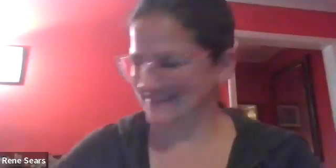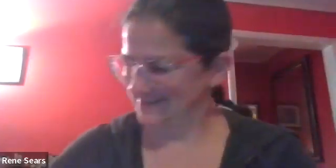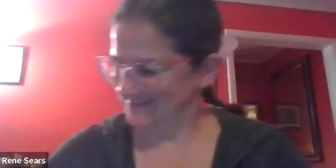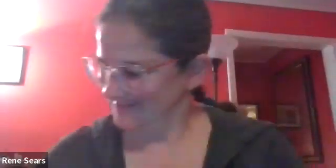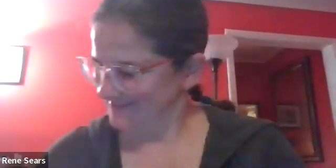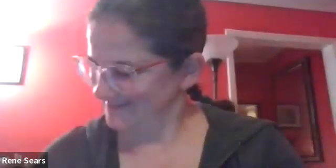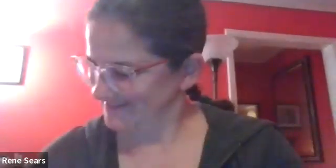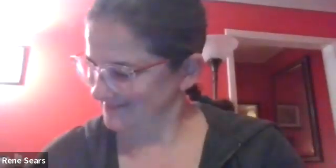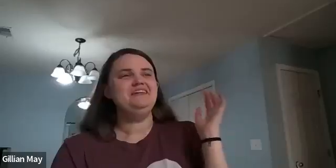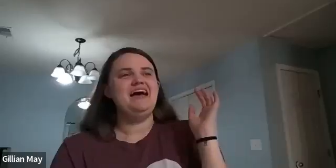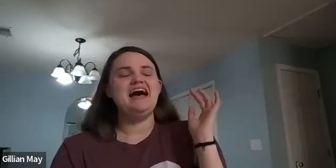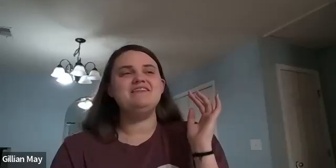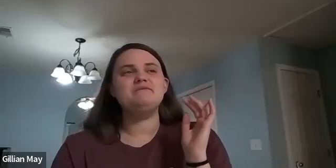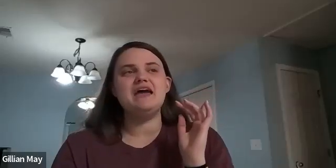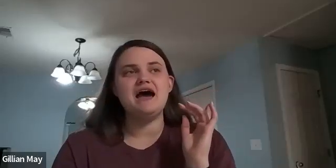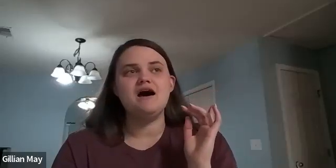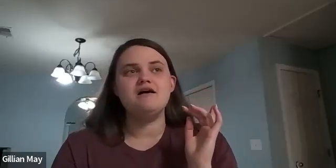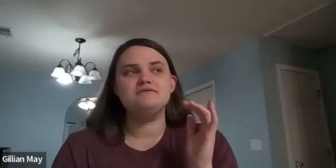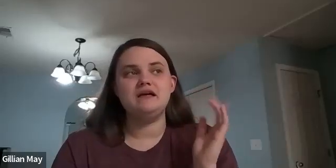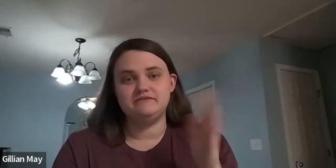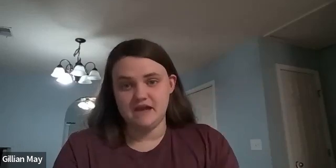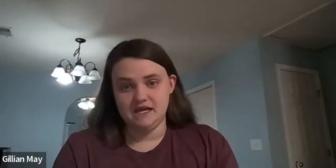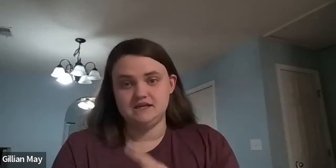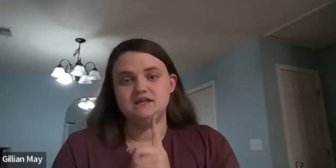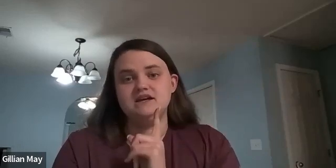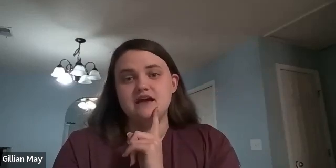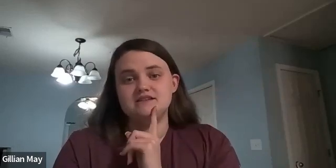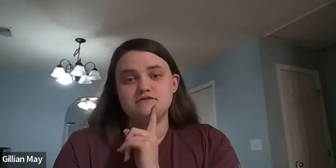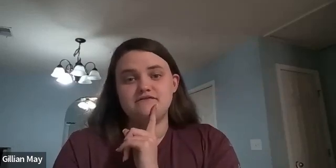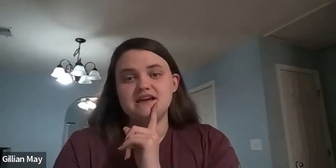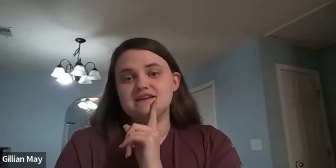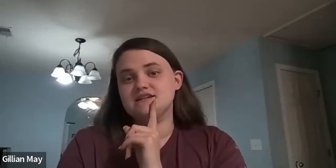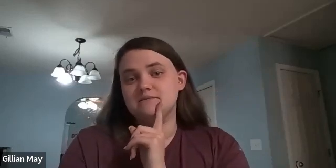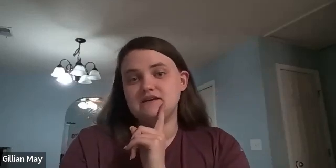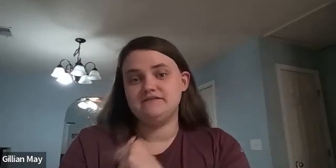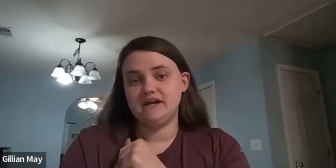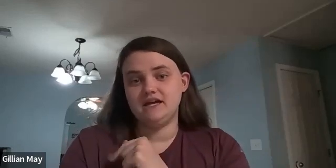Oh, it's great. And then we have like fake. And so fake is going to be fake.